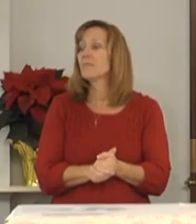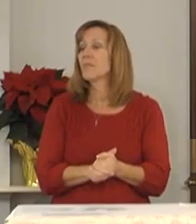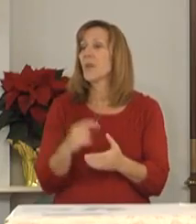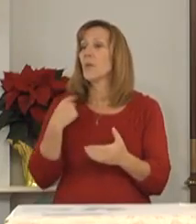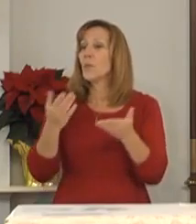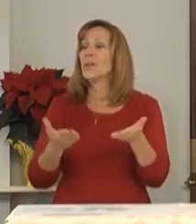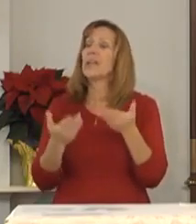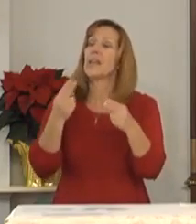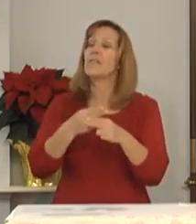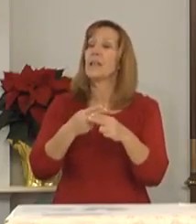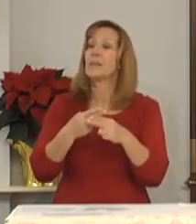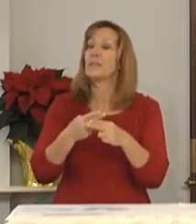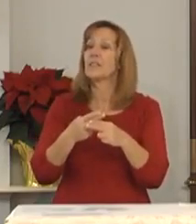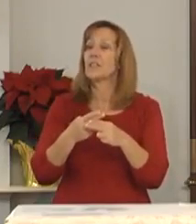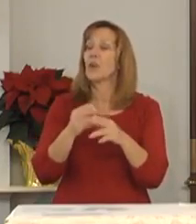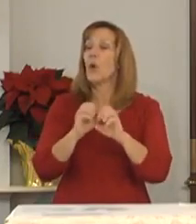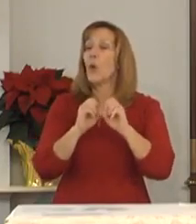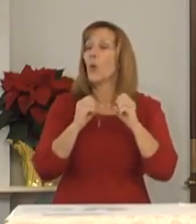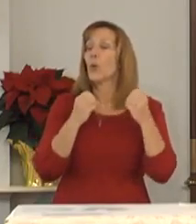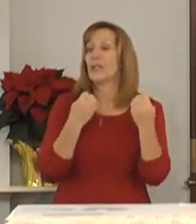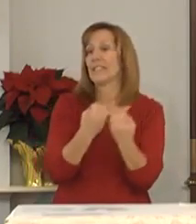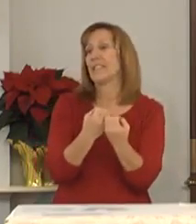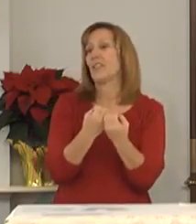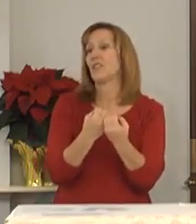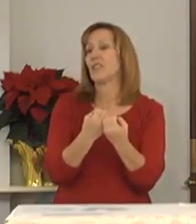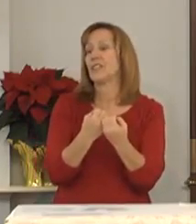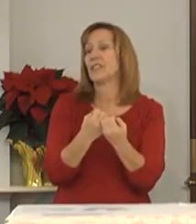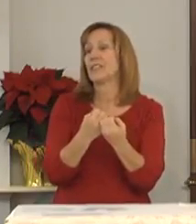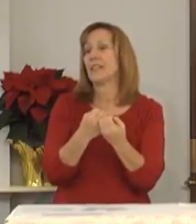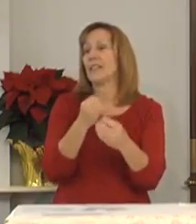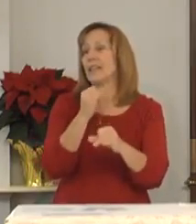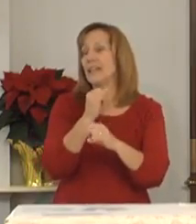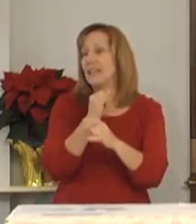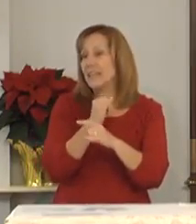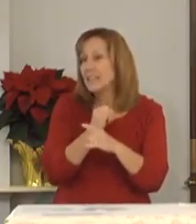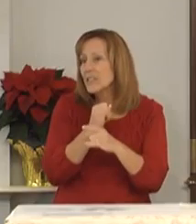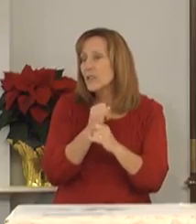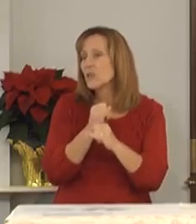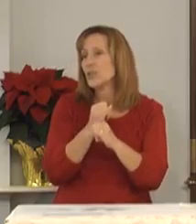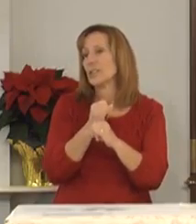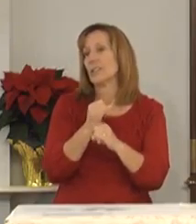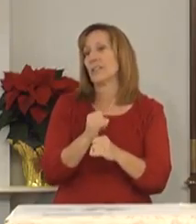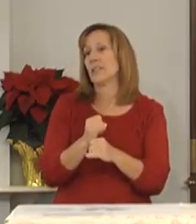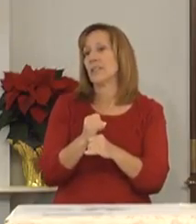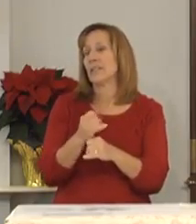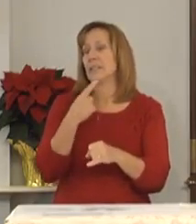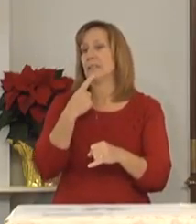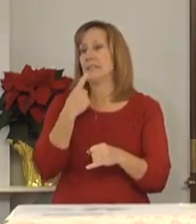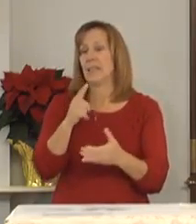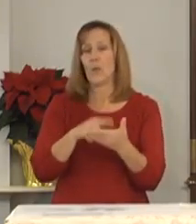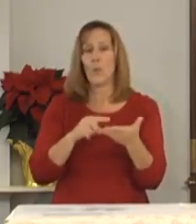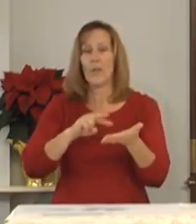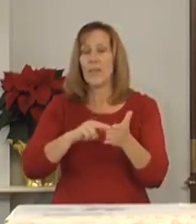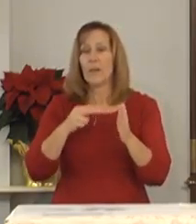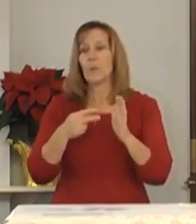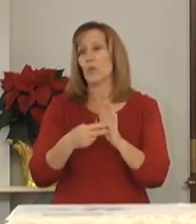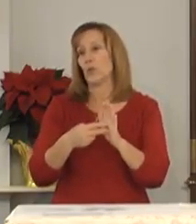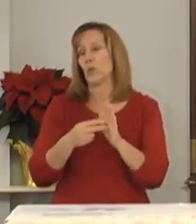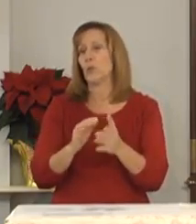We gave names to organizations and institutions to say what they will